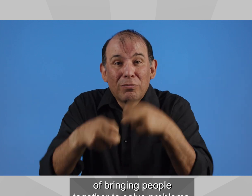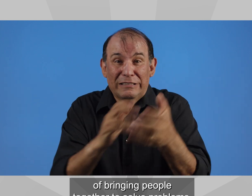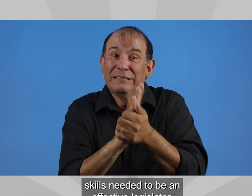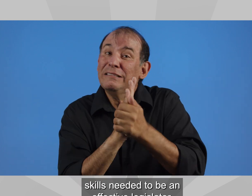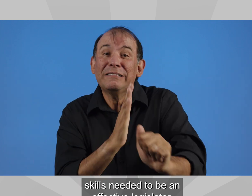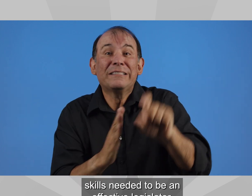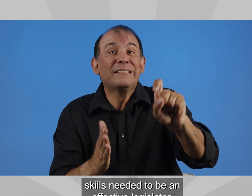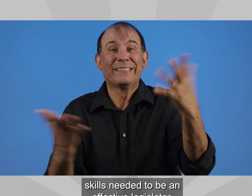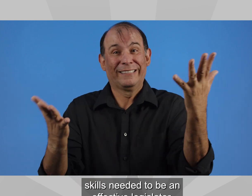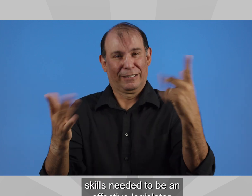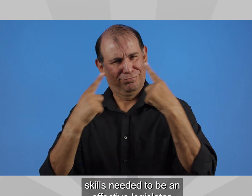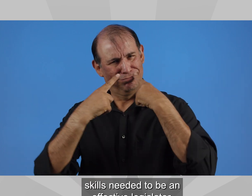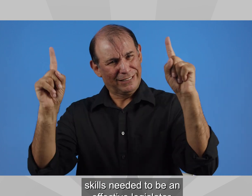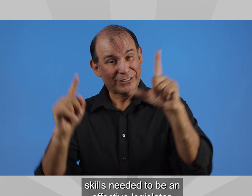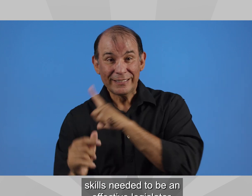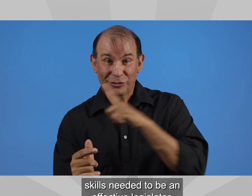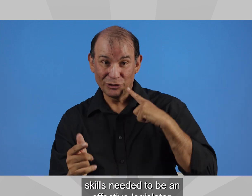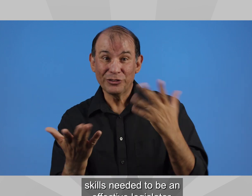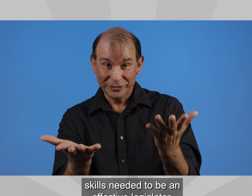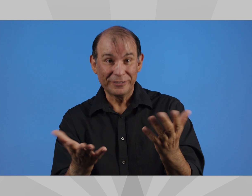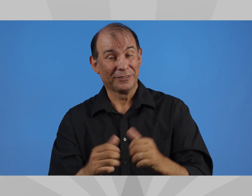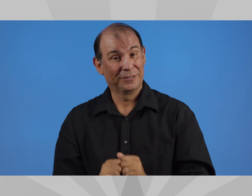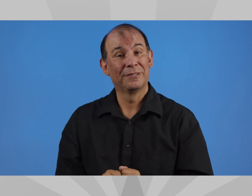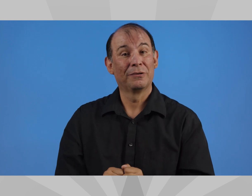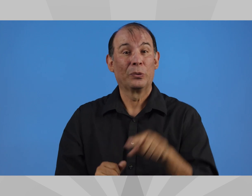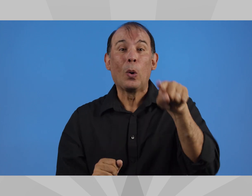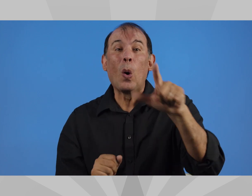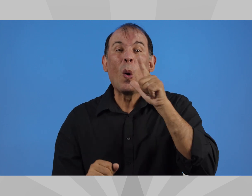problems, skills needed to be an effective legislator.